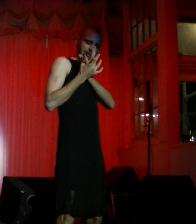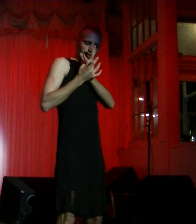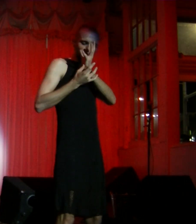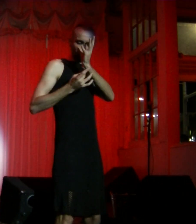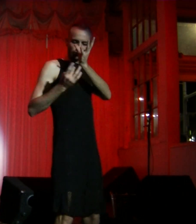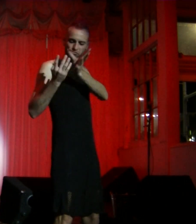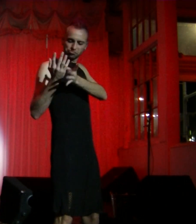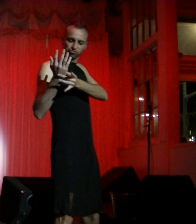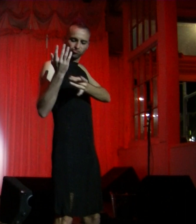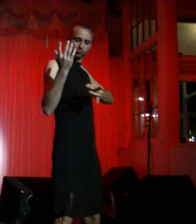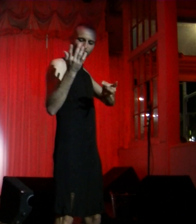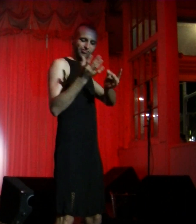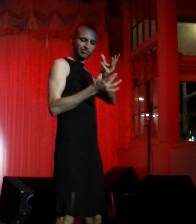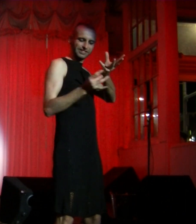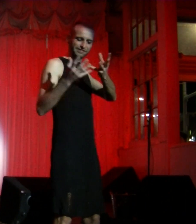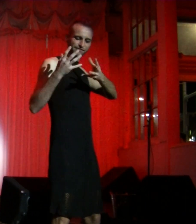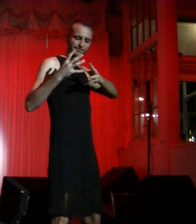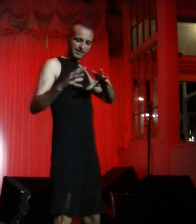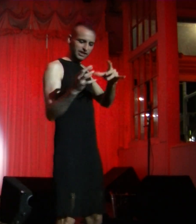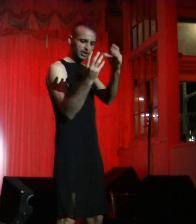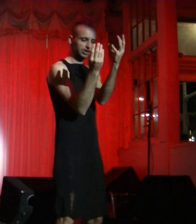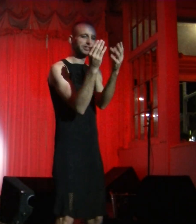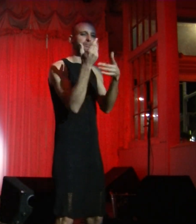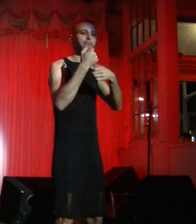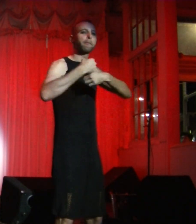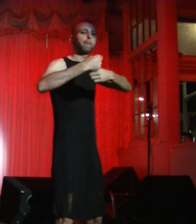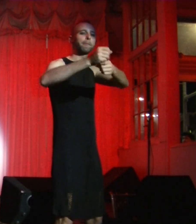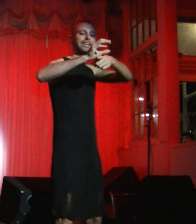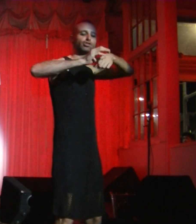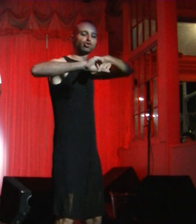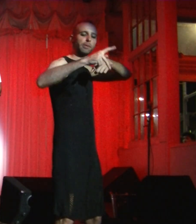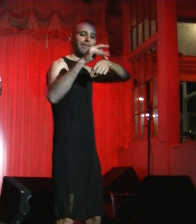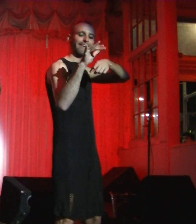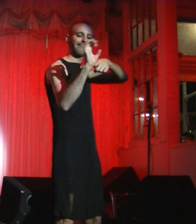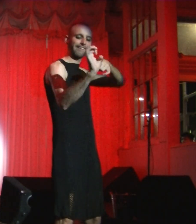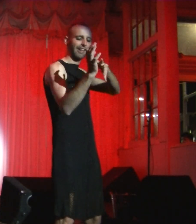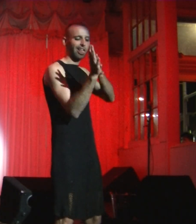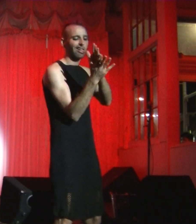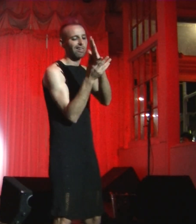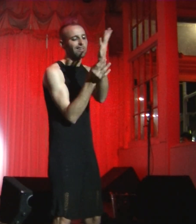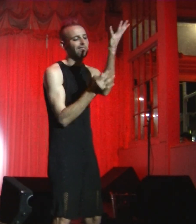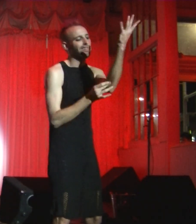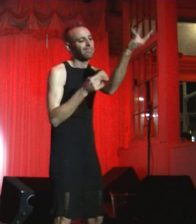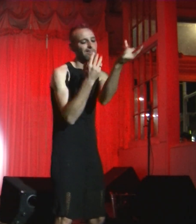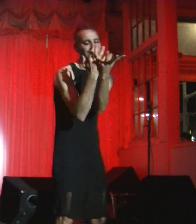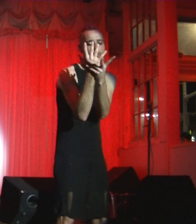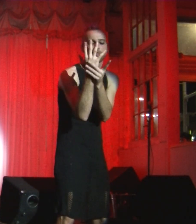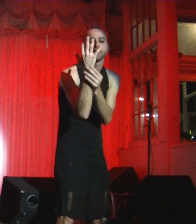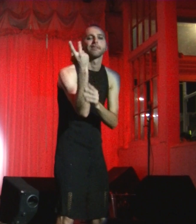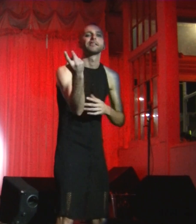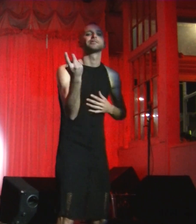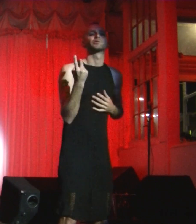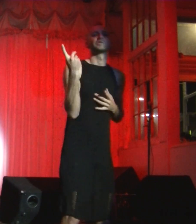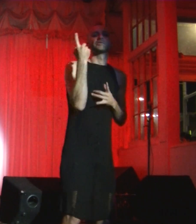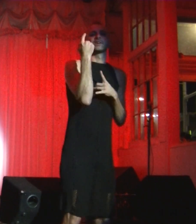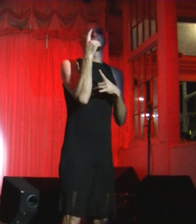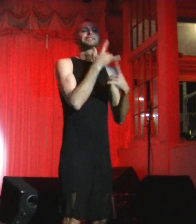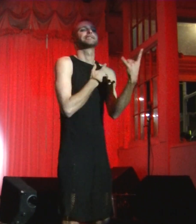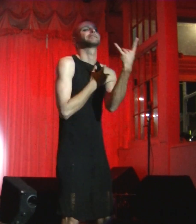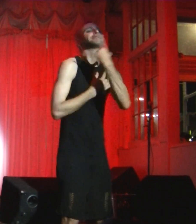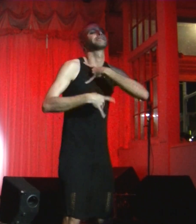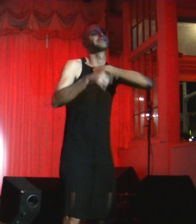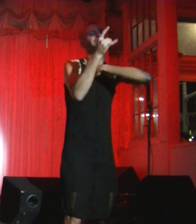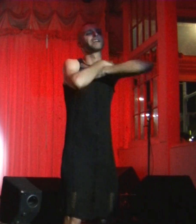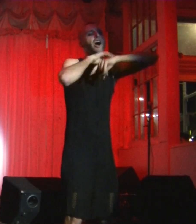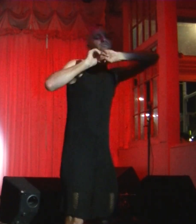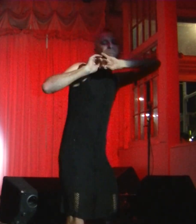after massaging kale to make chips. We love in colors so vibrant, papaya